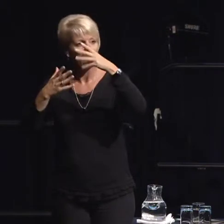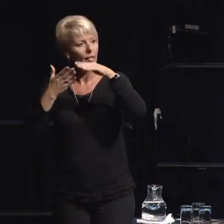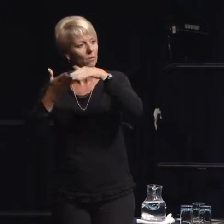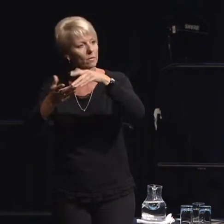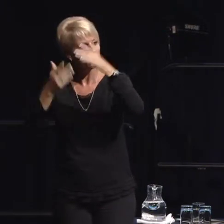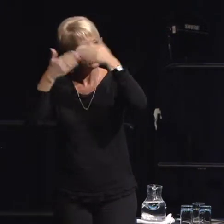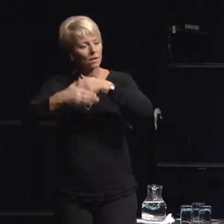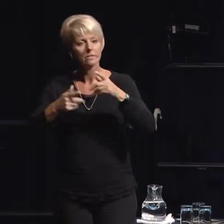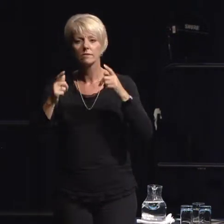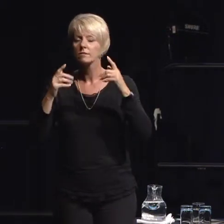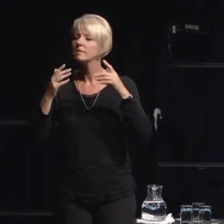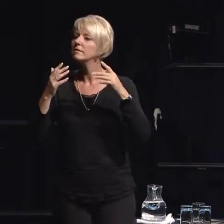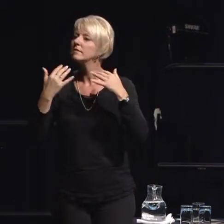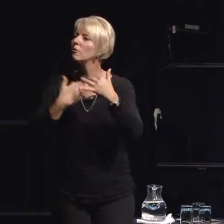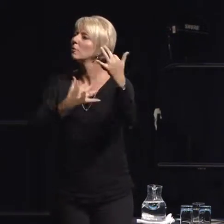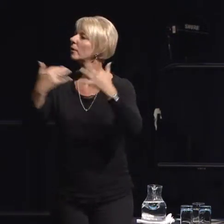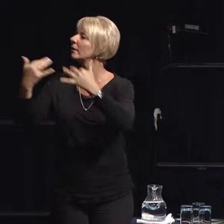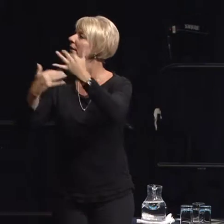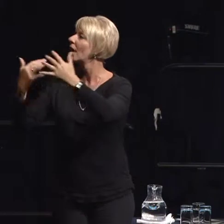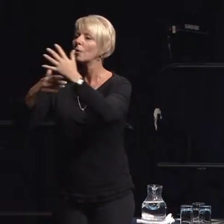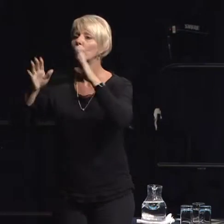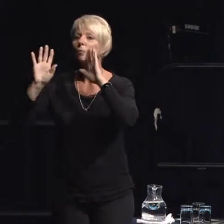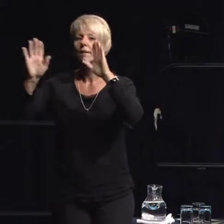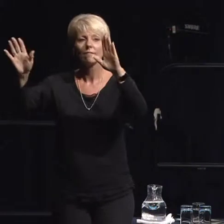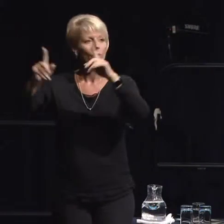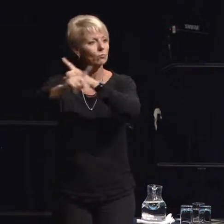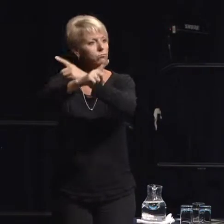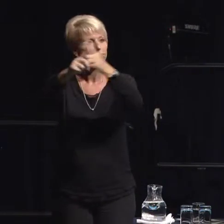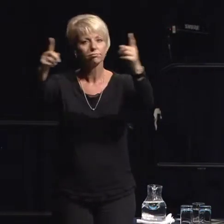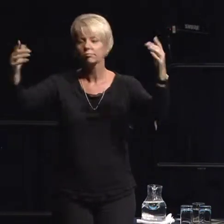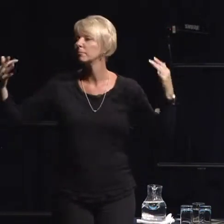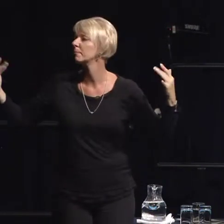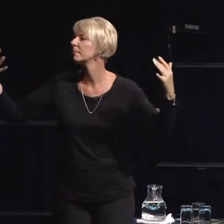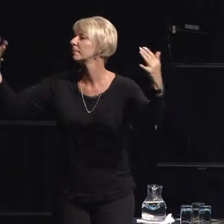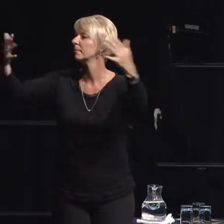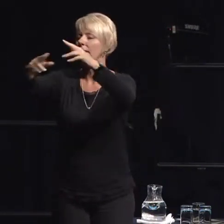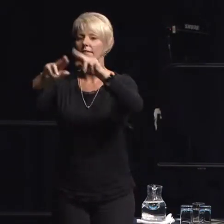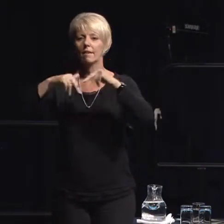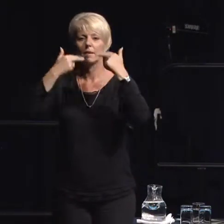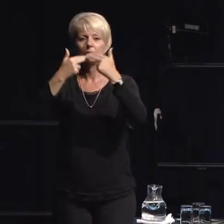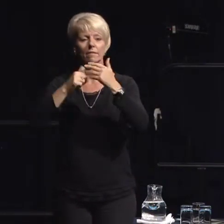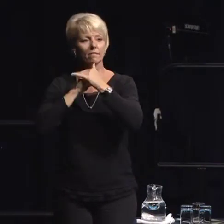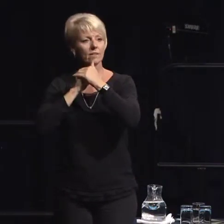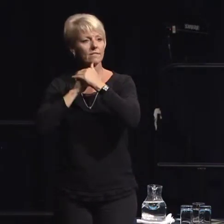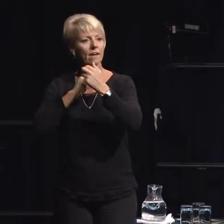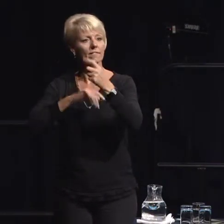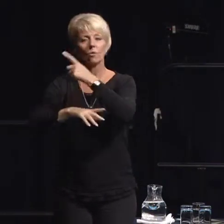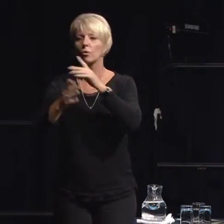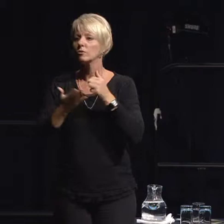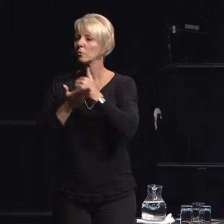course, it's wonderful to see just so many of you, family and friends, who've come to support our